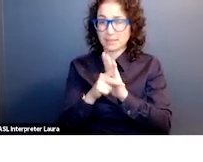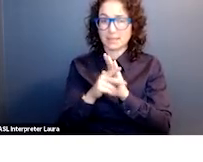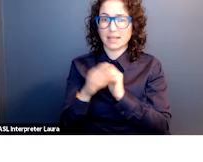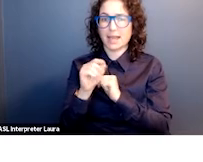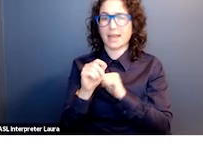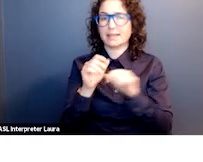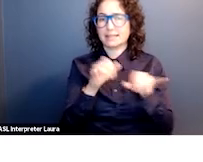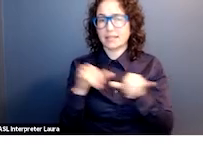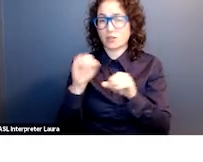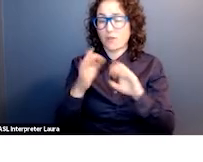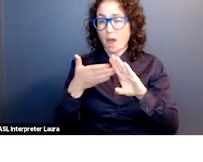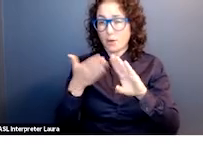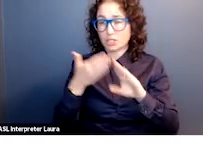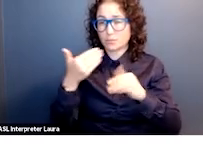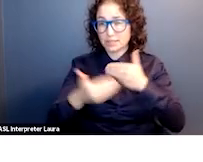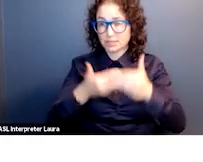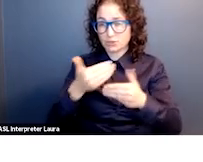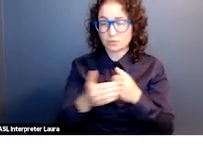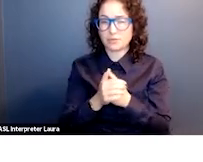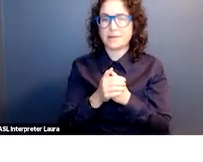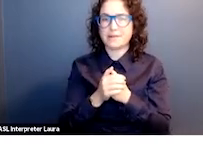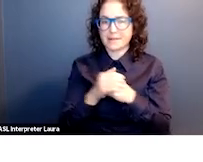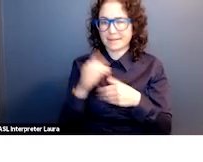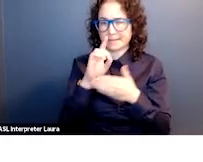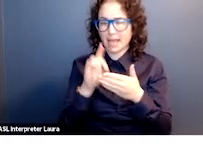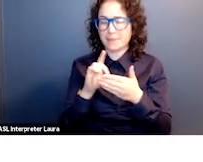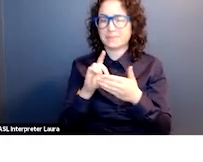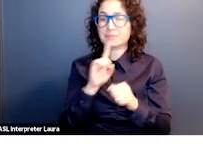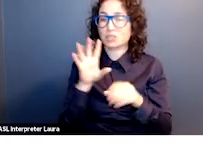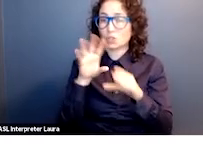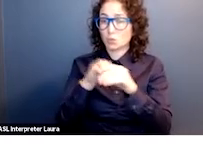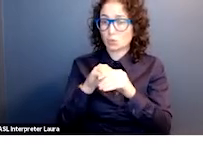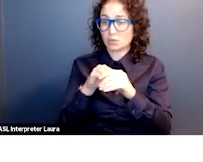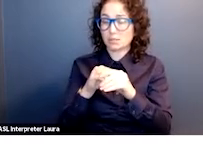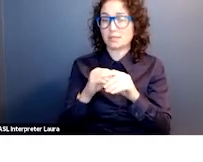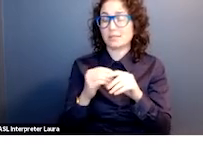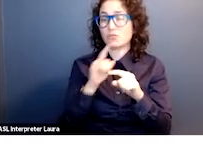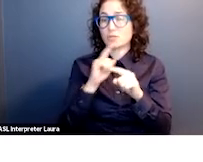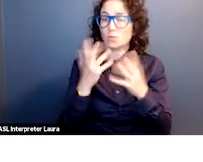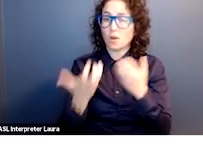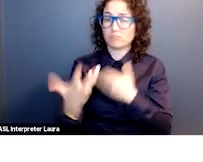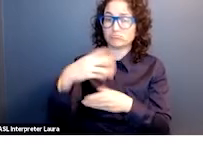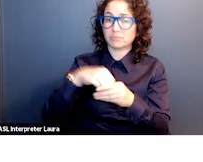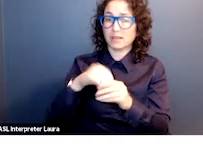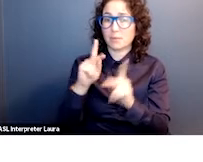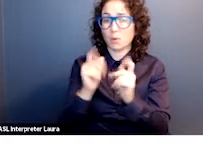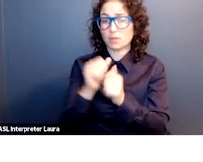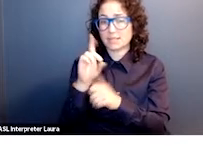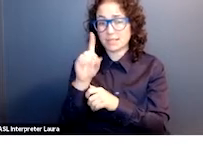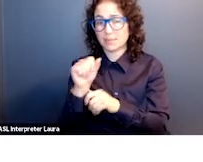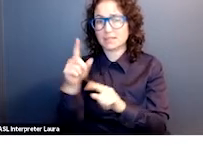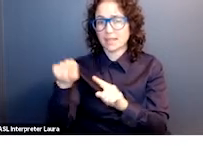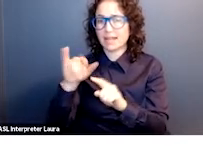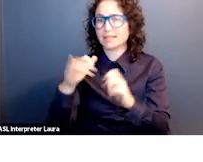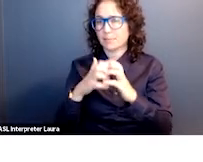of operational procedure design, including involving person with disabilities as implementer of